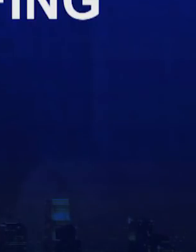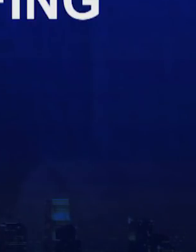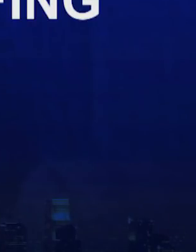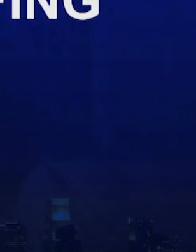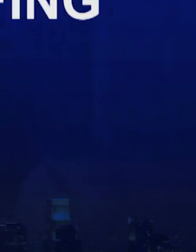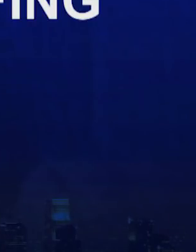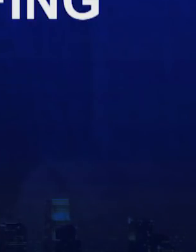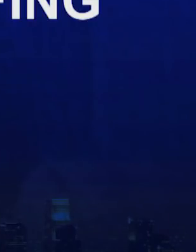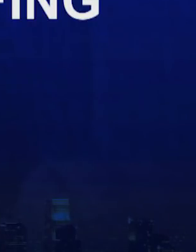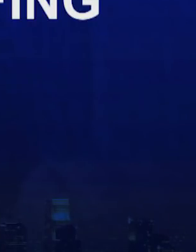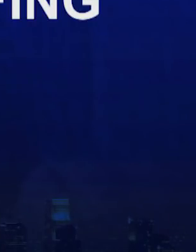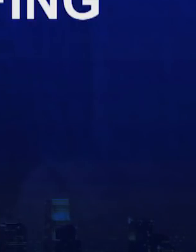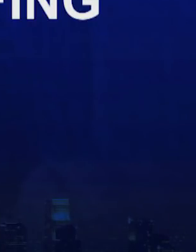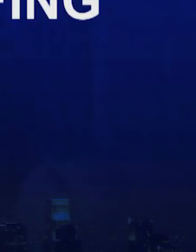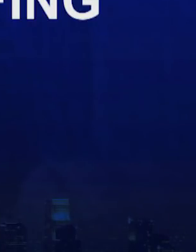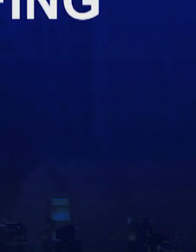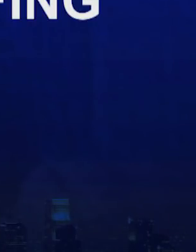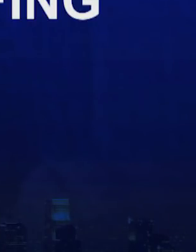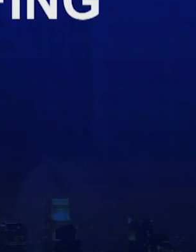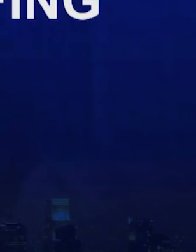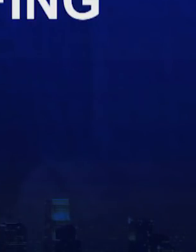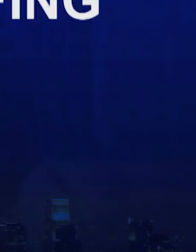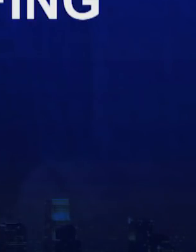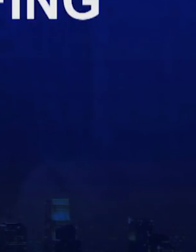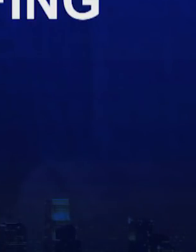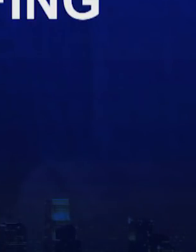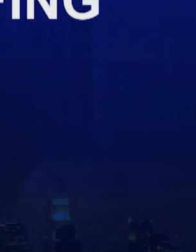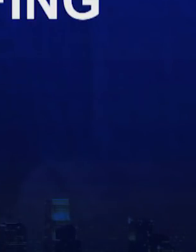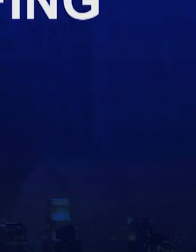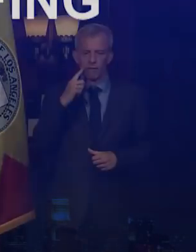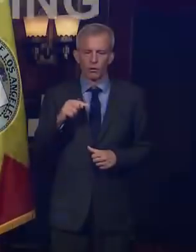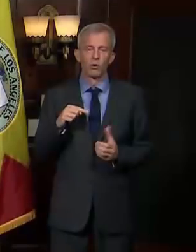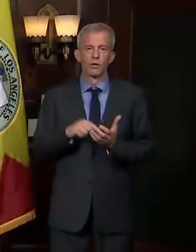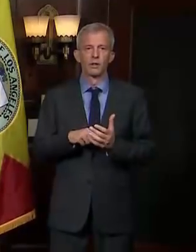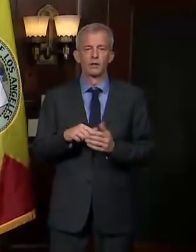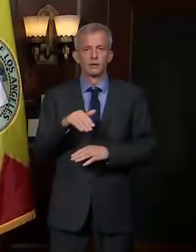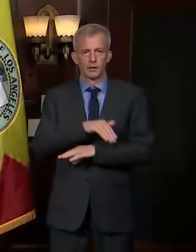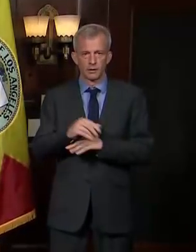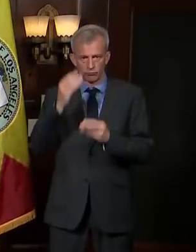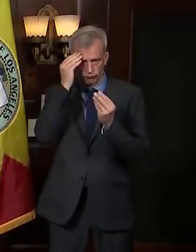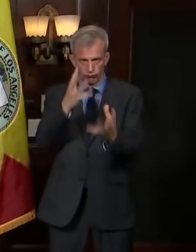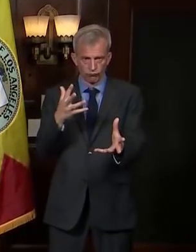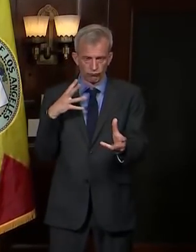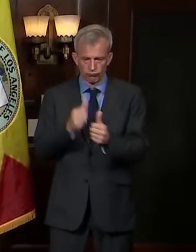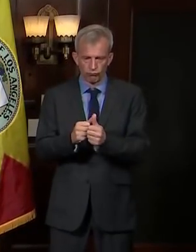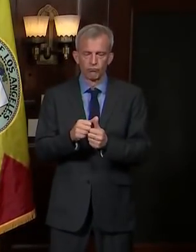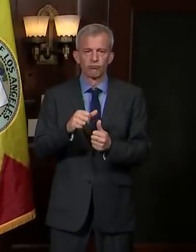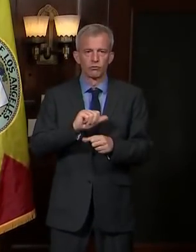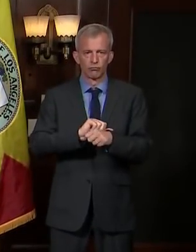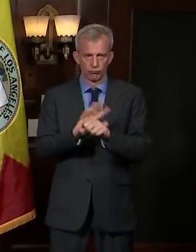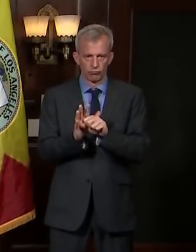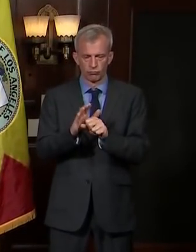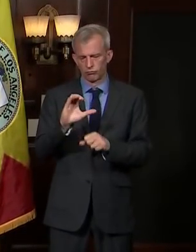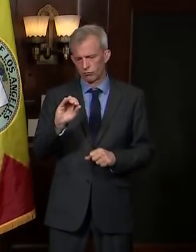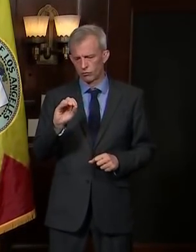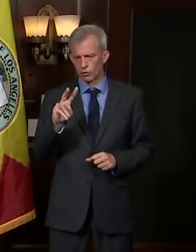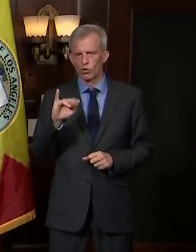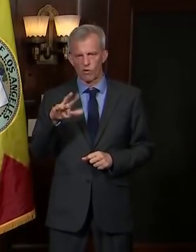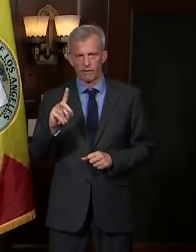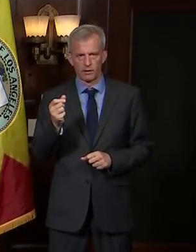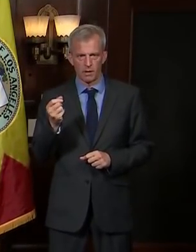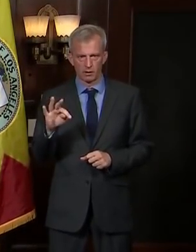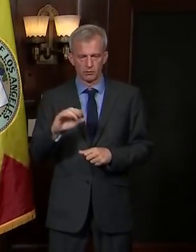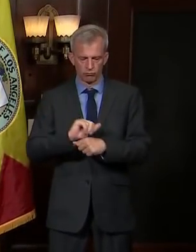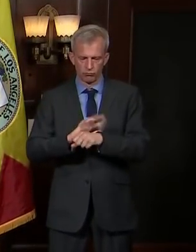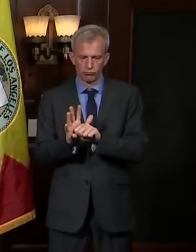Good evening, Los Angeles, and thank you once again for joining us for this nightly update on COVID-19 and our fight against this crisis